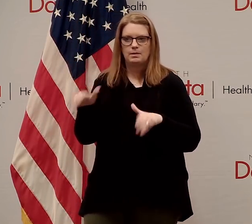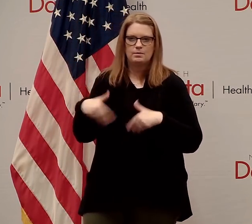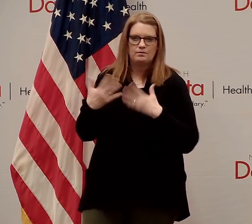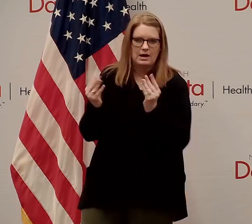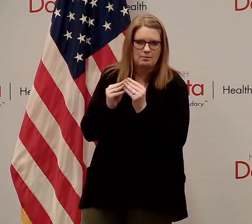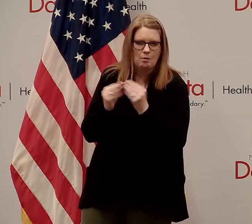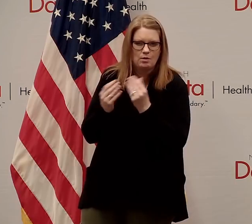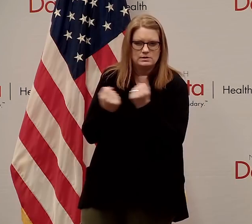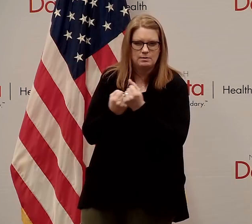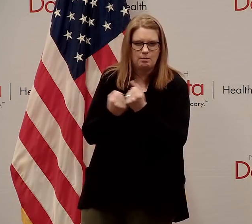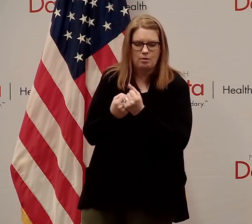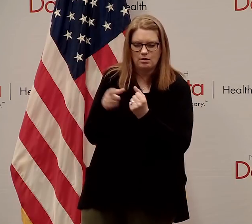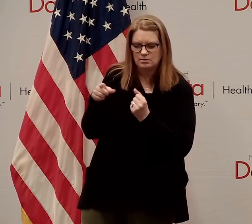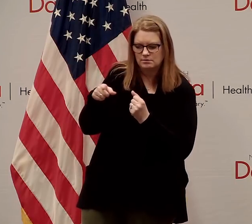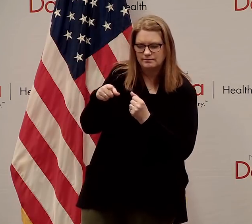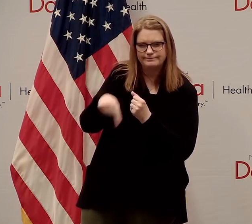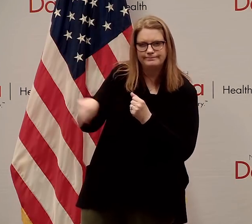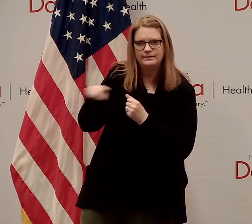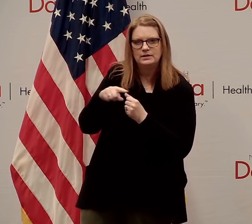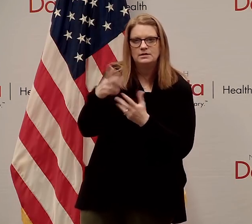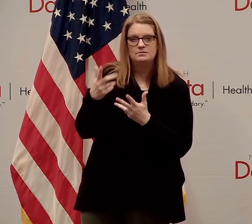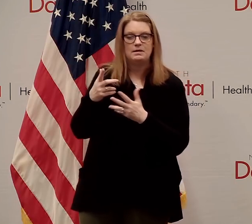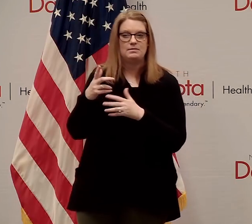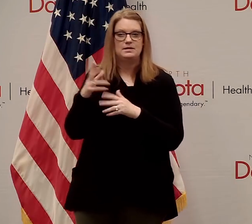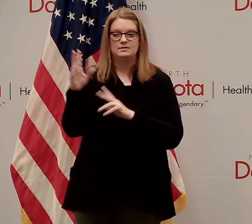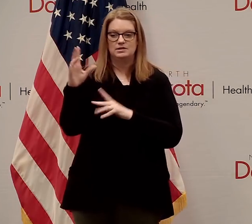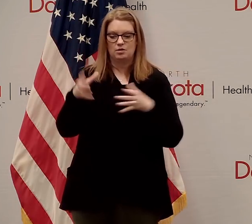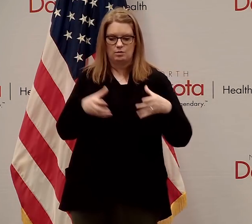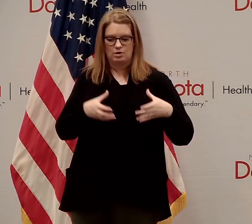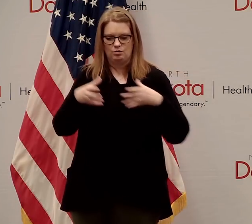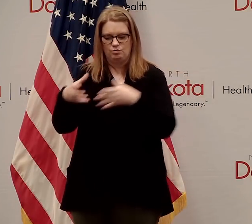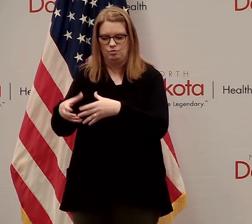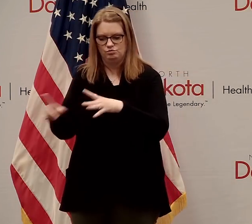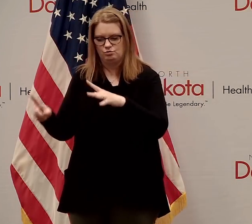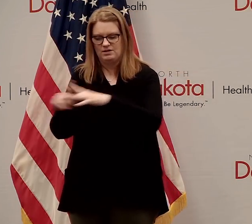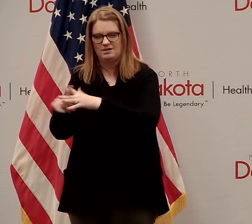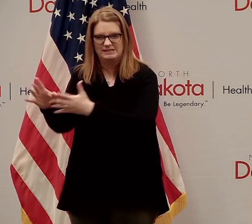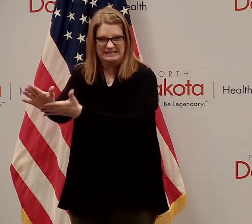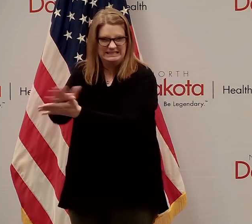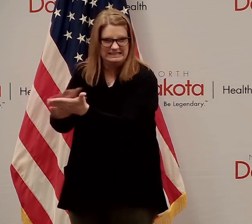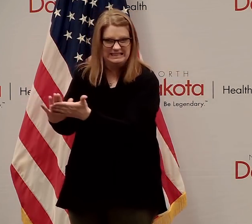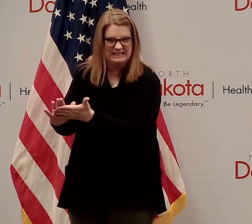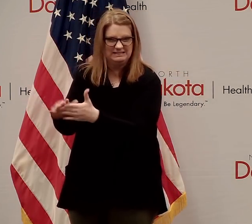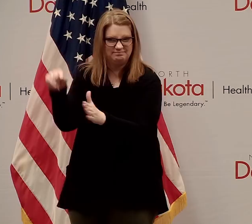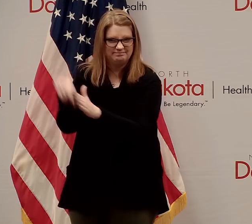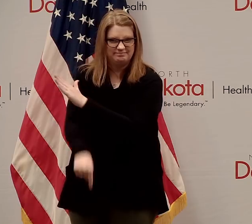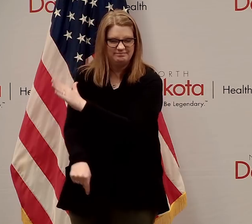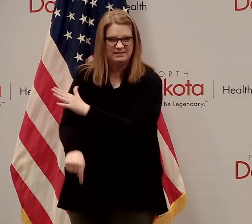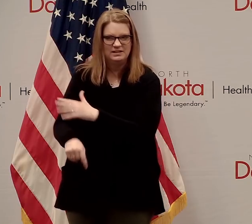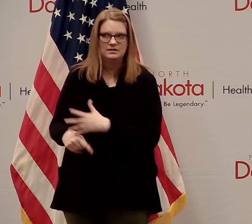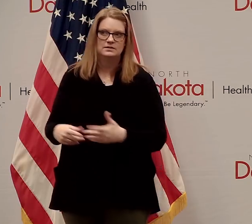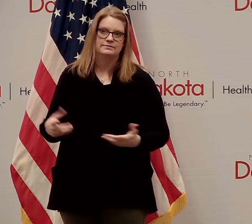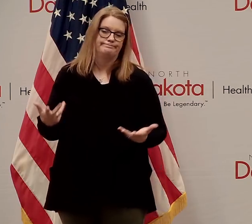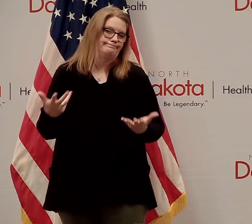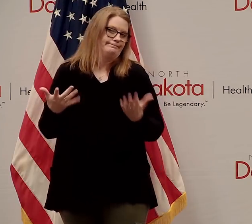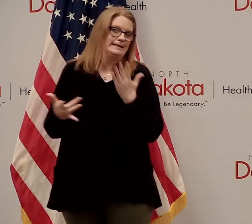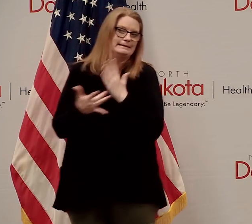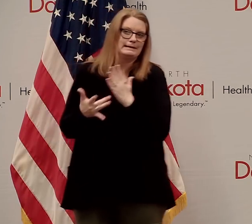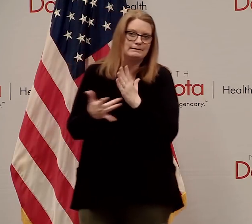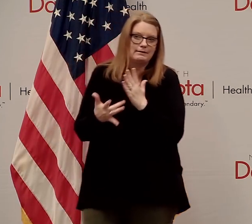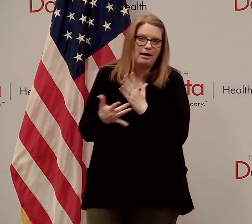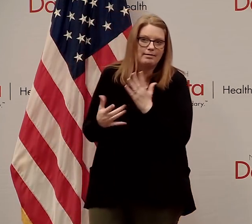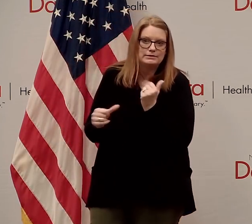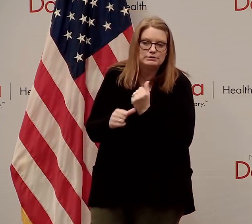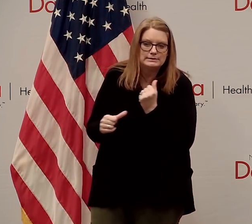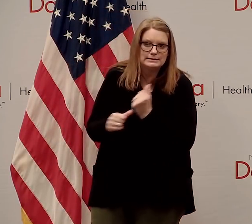facilities, whether that's disinfecting crews, whether that's more assistance with technology in terms of how they manage